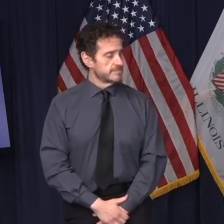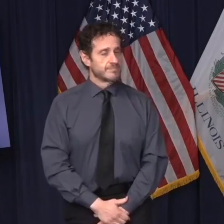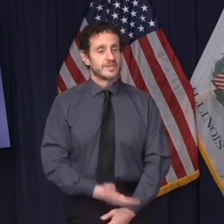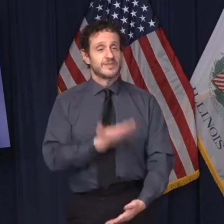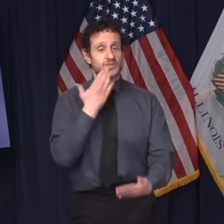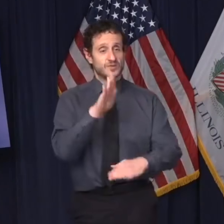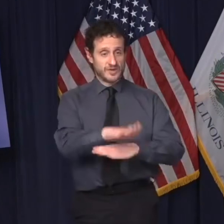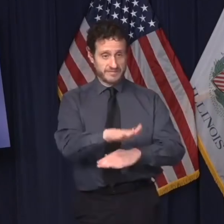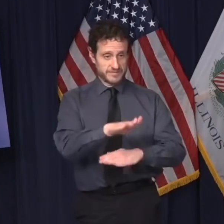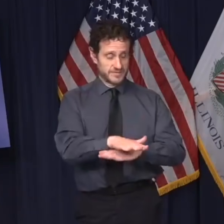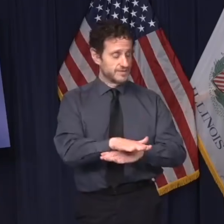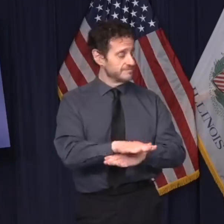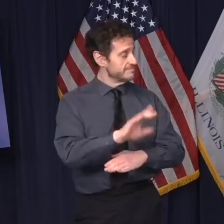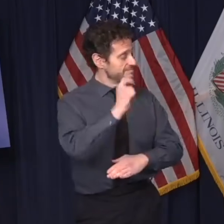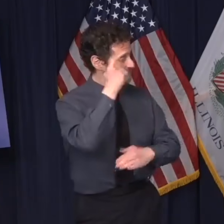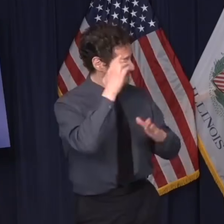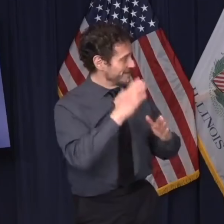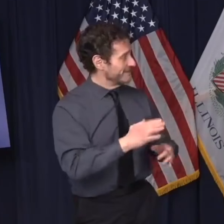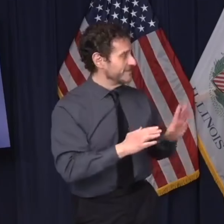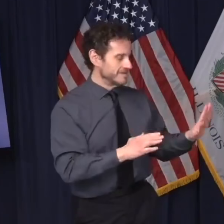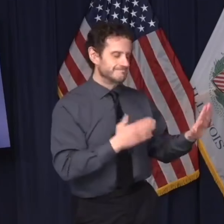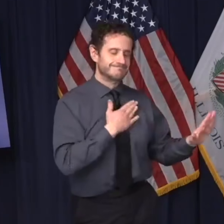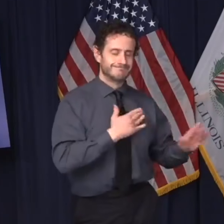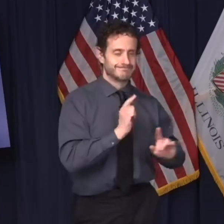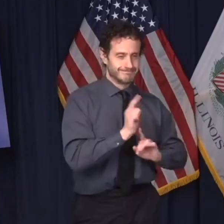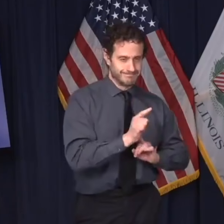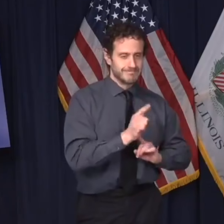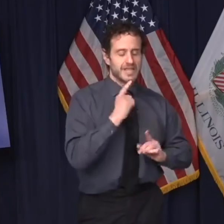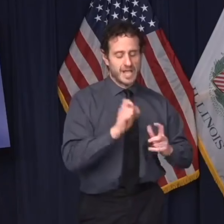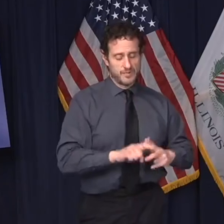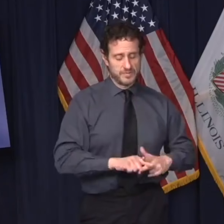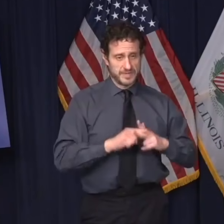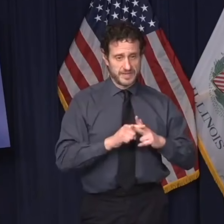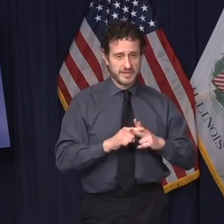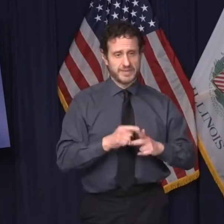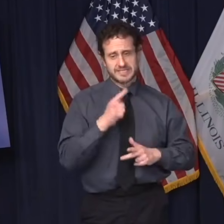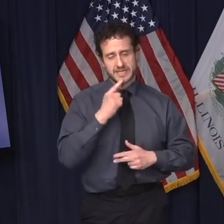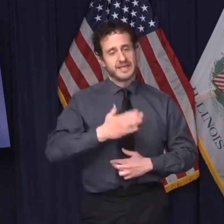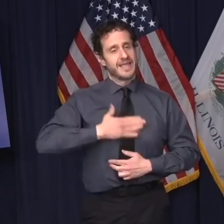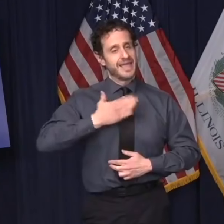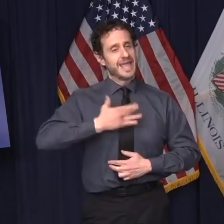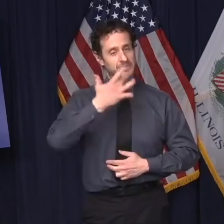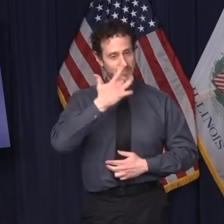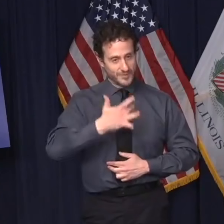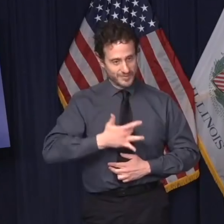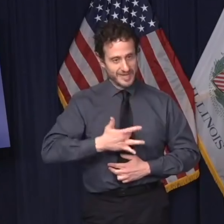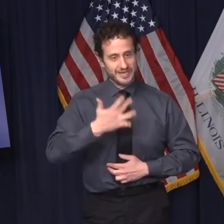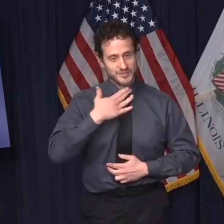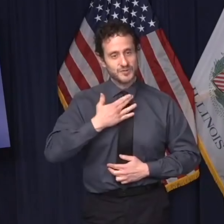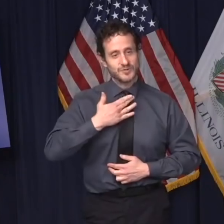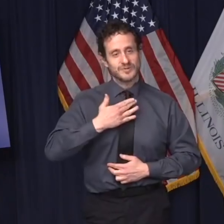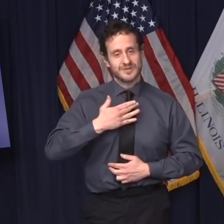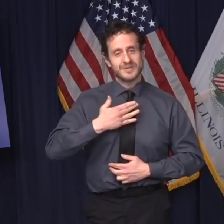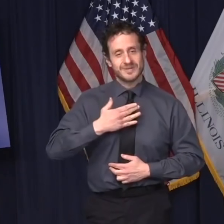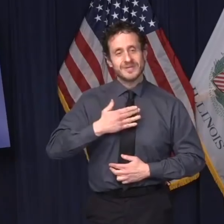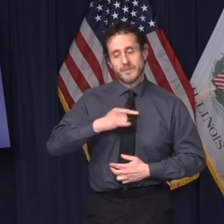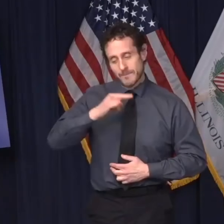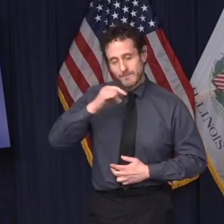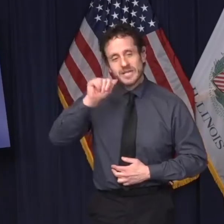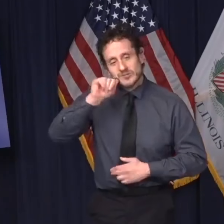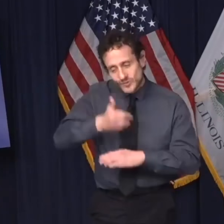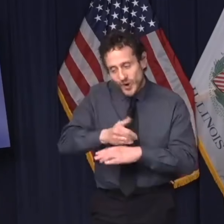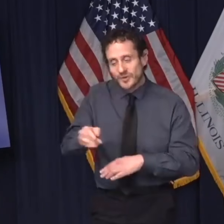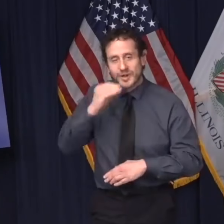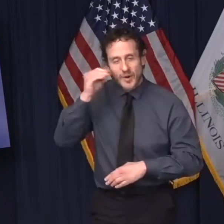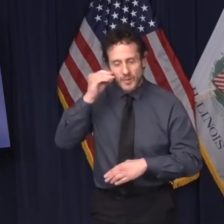Good afternoon, and Governor, if I could beg your indulgence, I'd like to start by wishing a happy birthday to my little one at home. Happy birthday, Chica. I